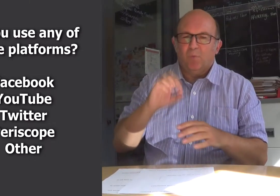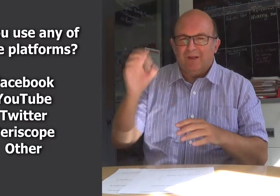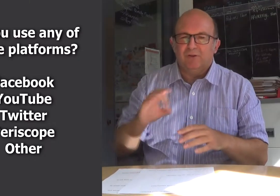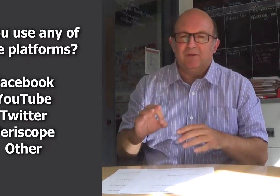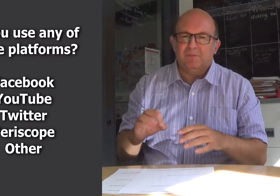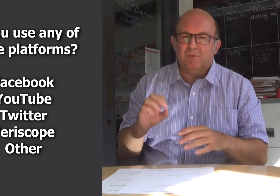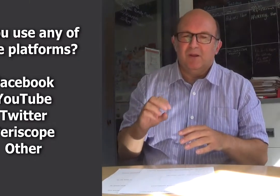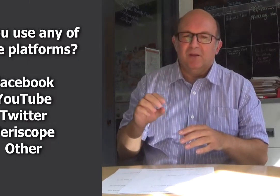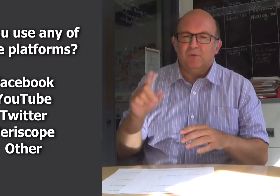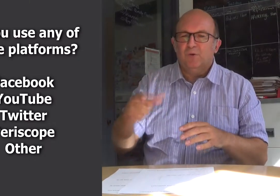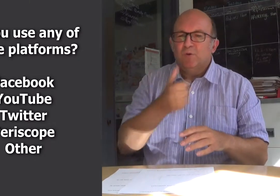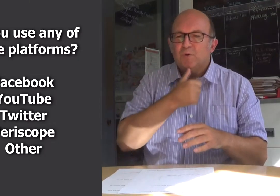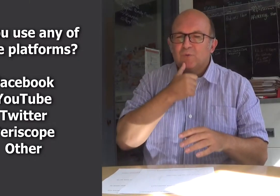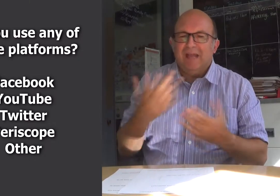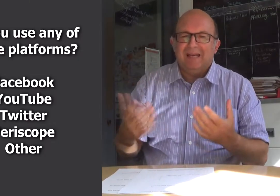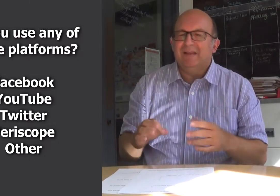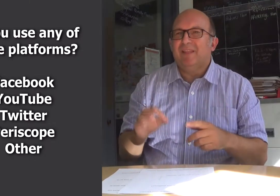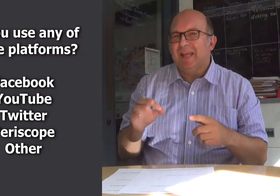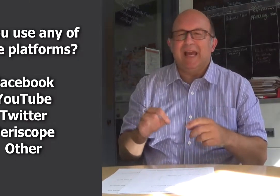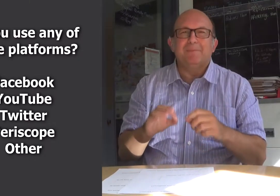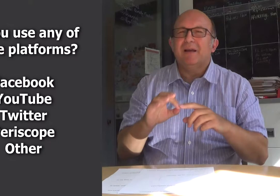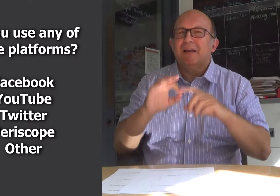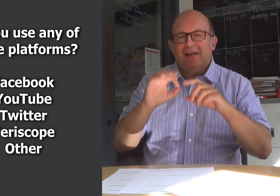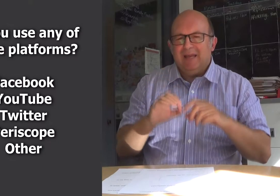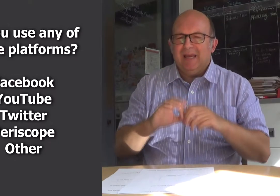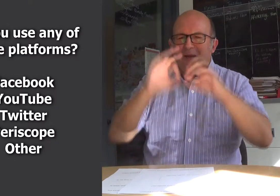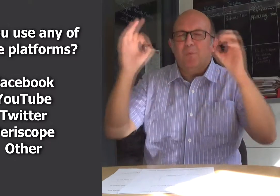Another question: do you use any of the